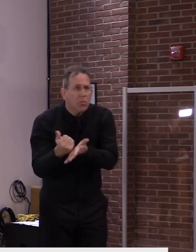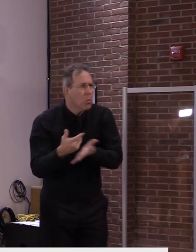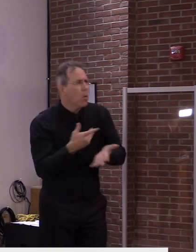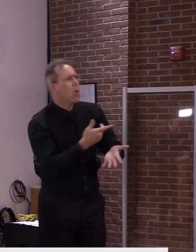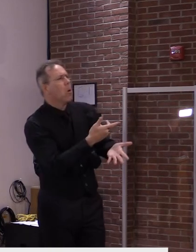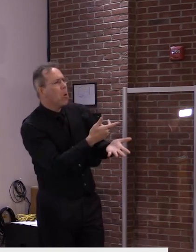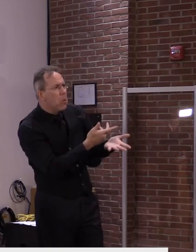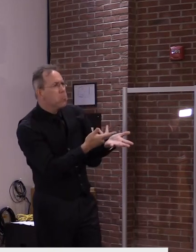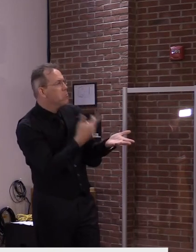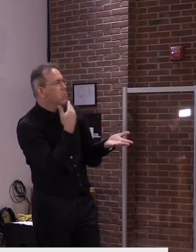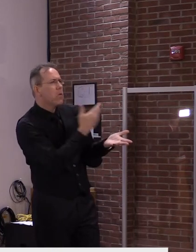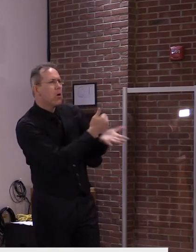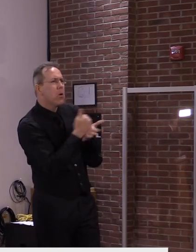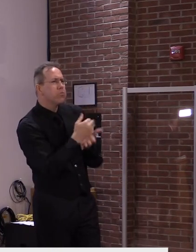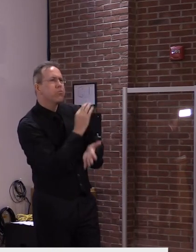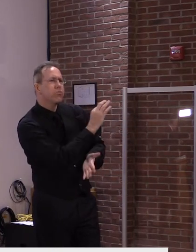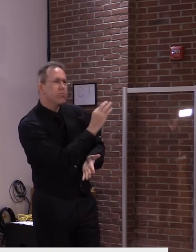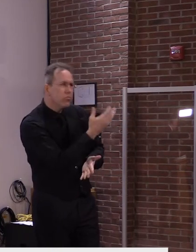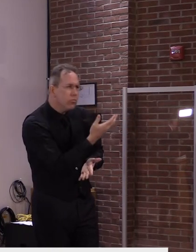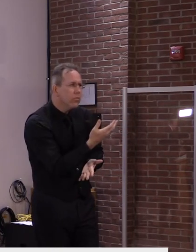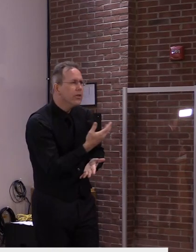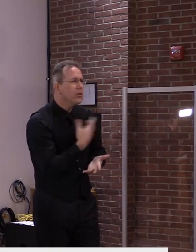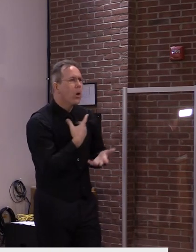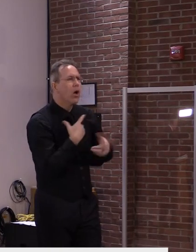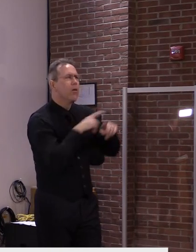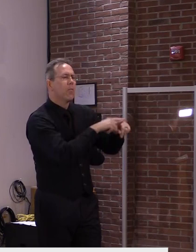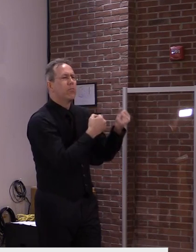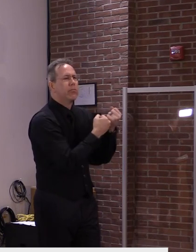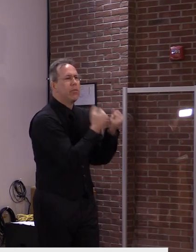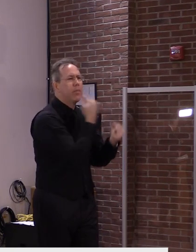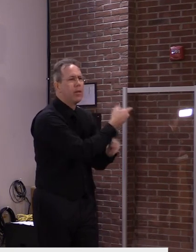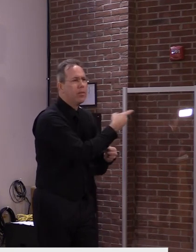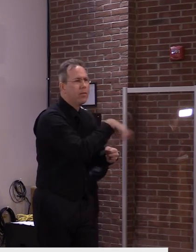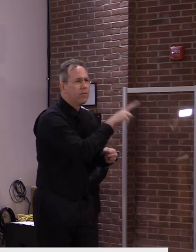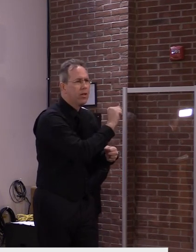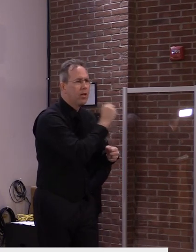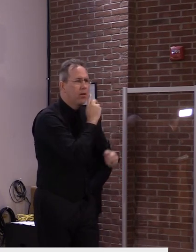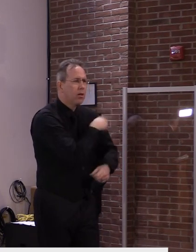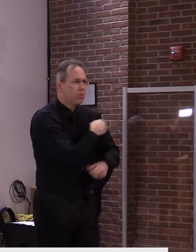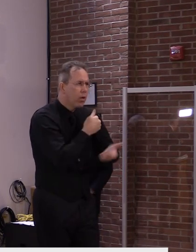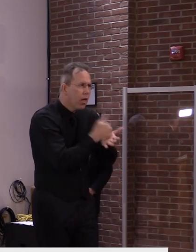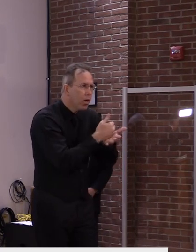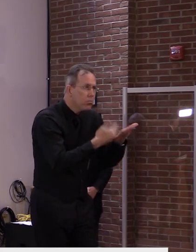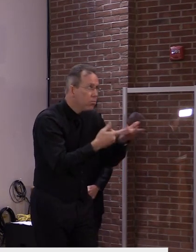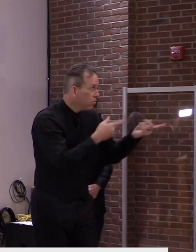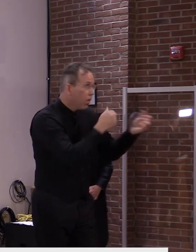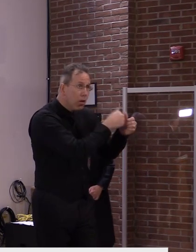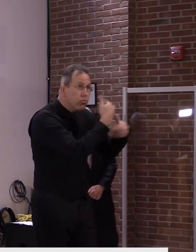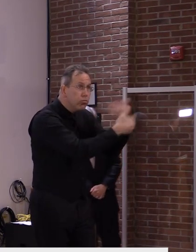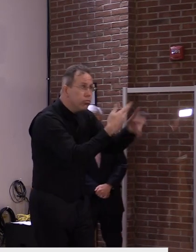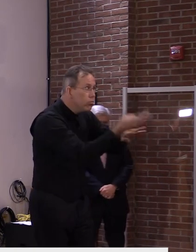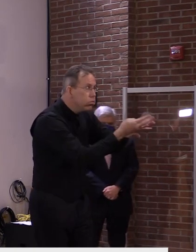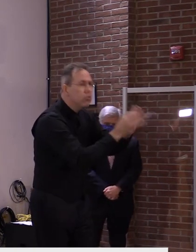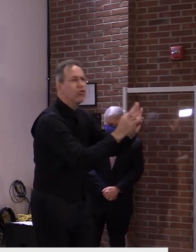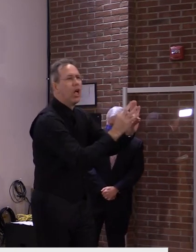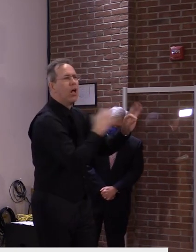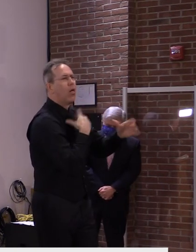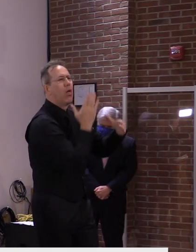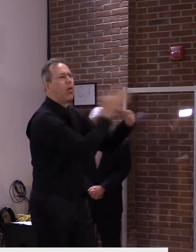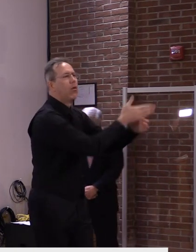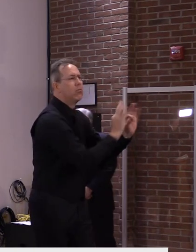So we'll be leaning on them in the future, and if they can get through all their veterans, that only helps us here in Vermont as well.